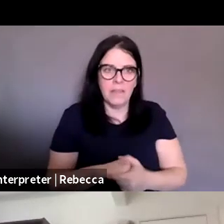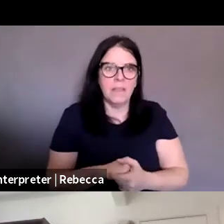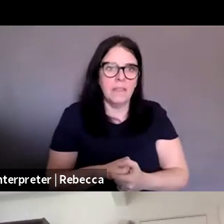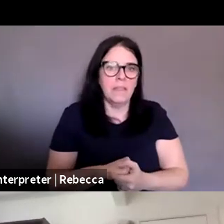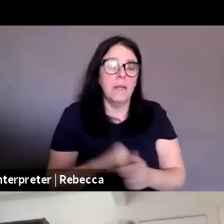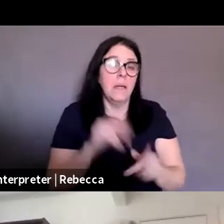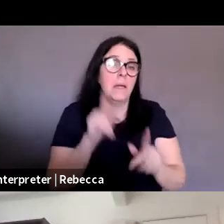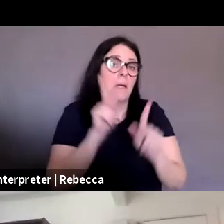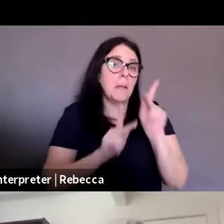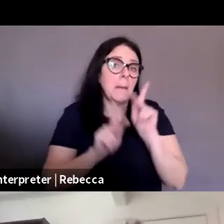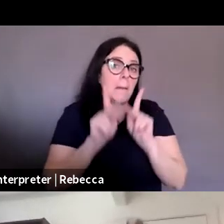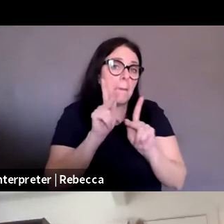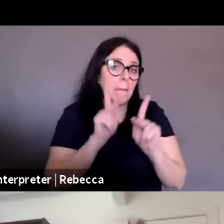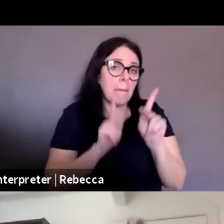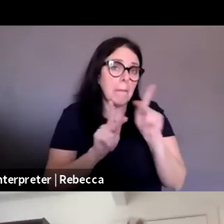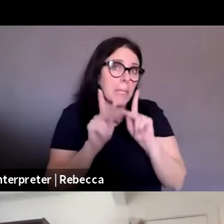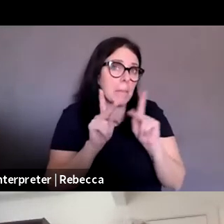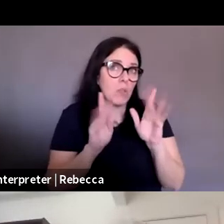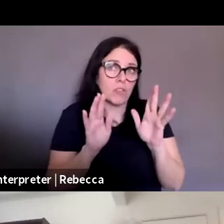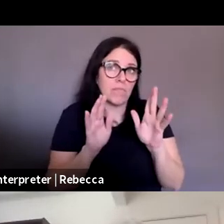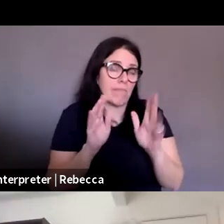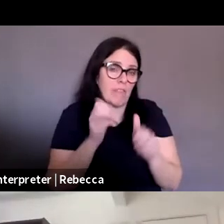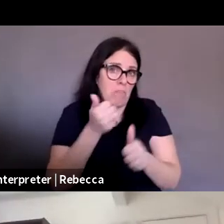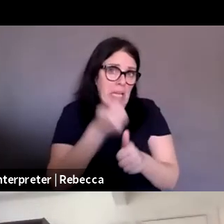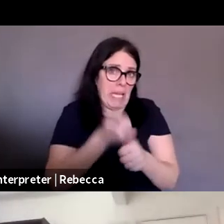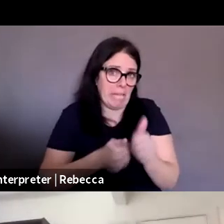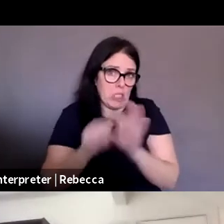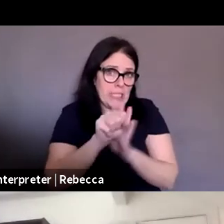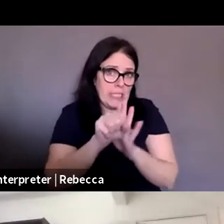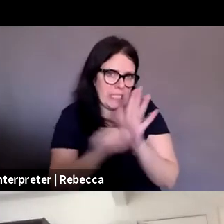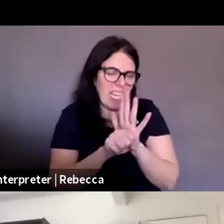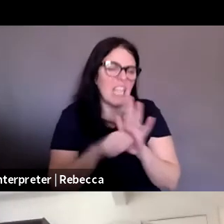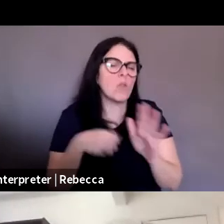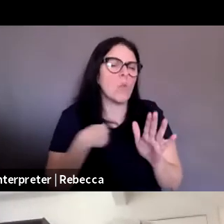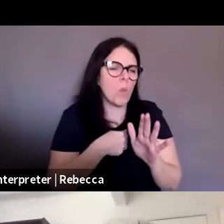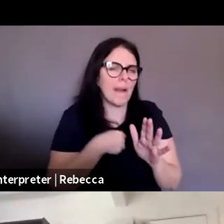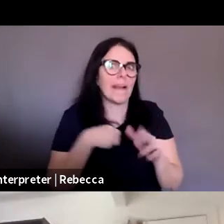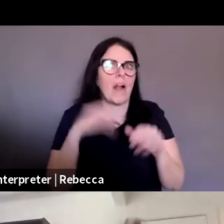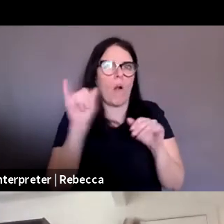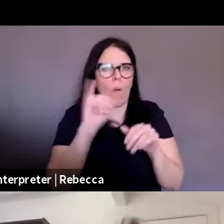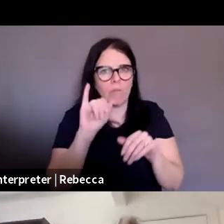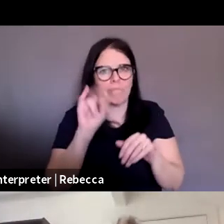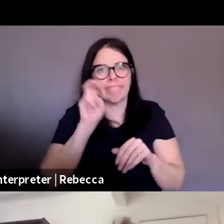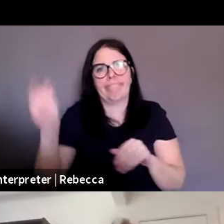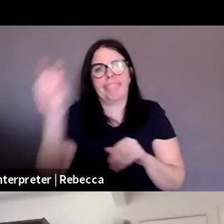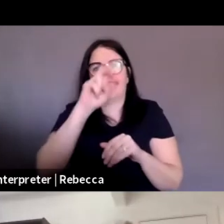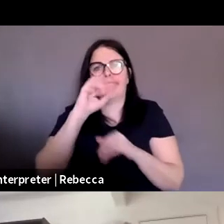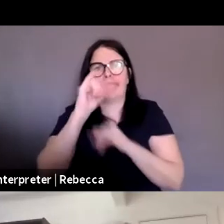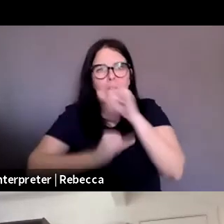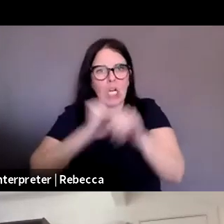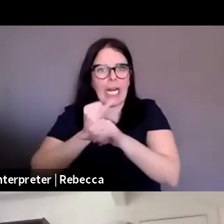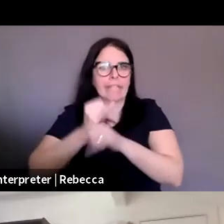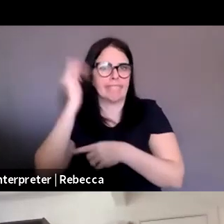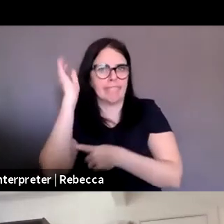People from likely every state, because we do a lot of international conferences. And